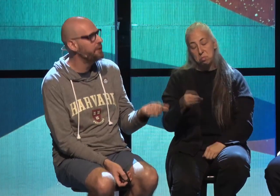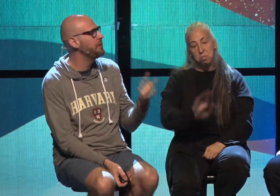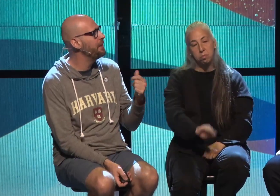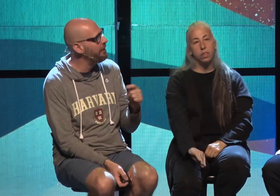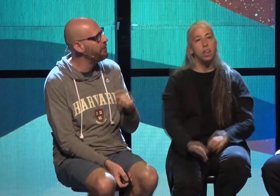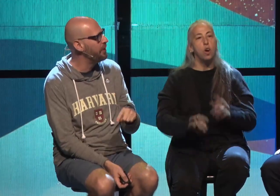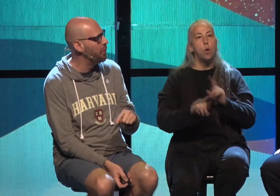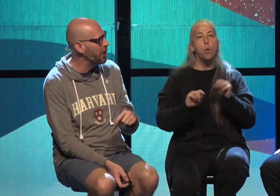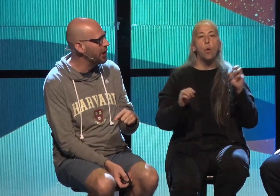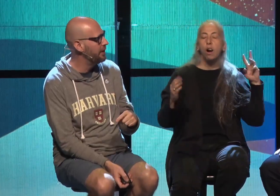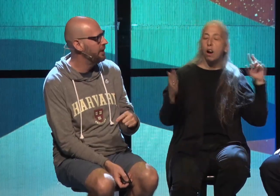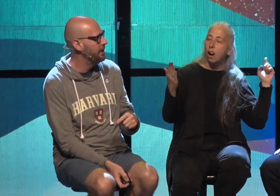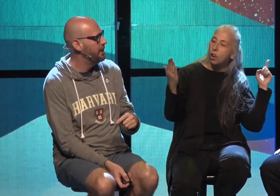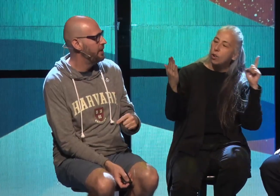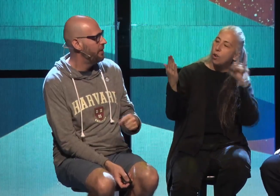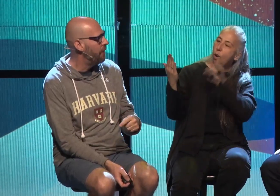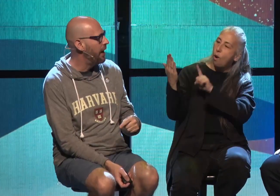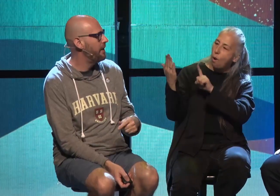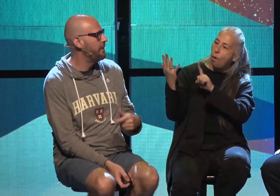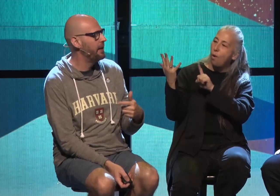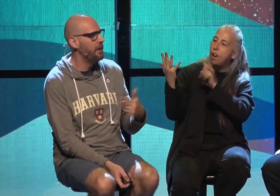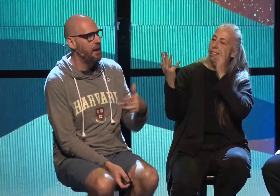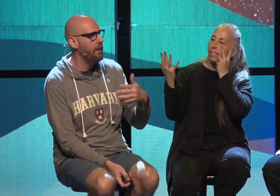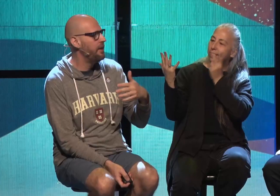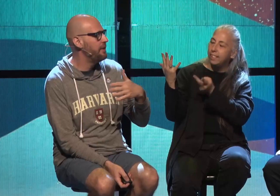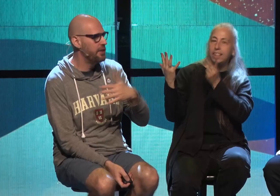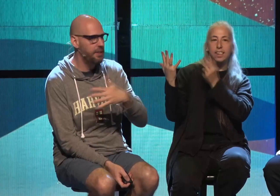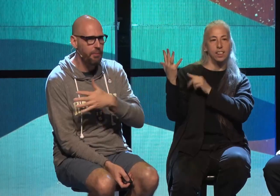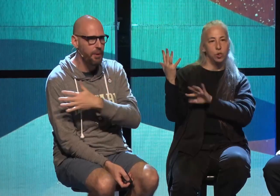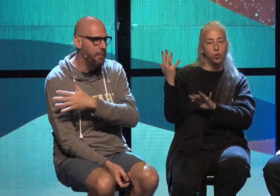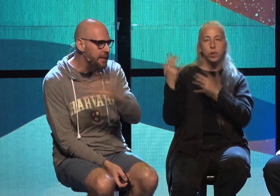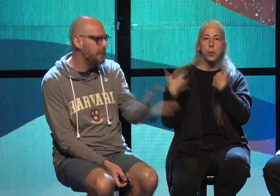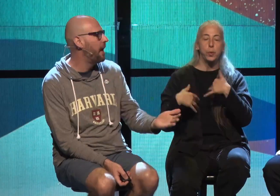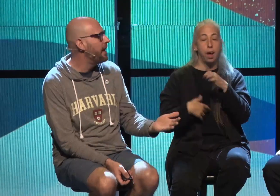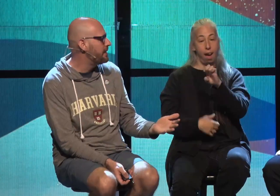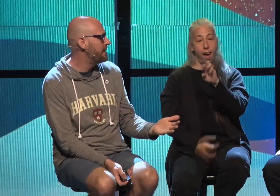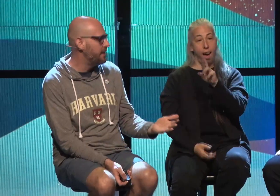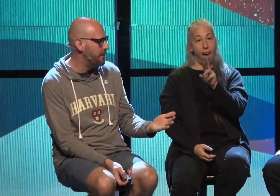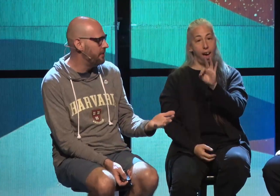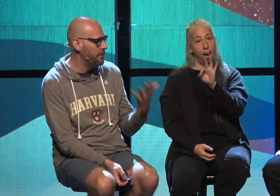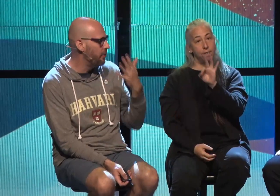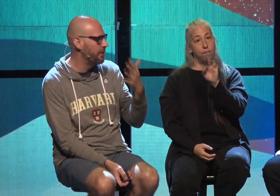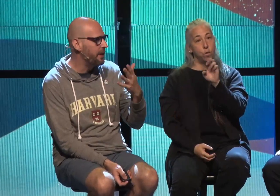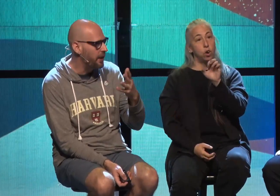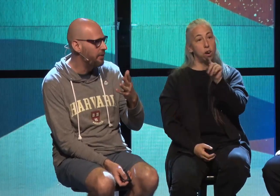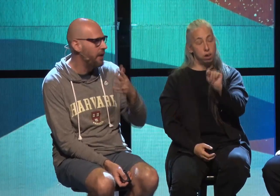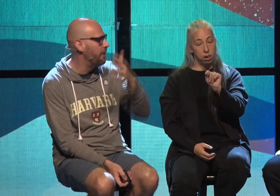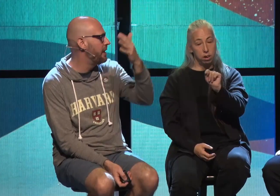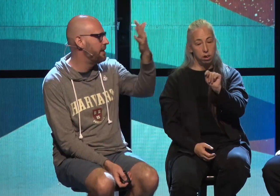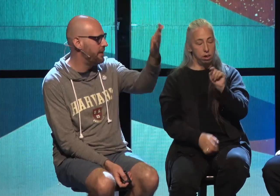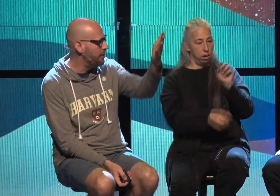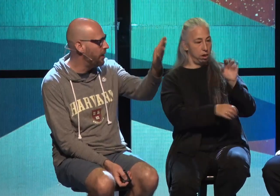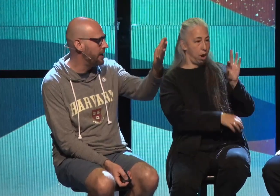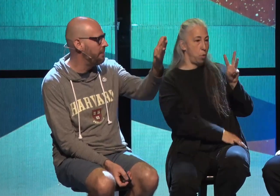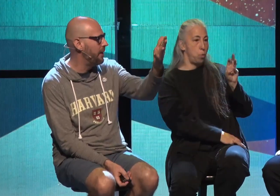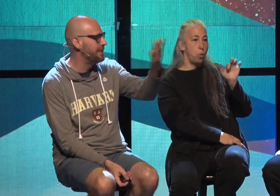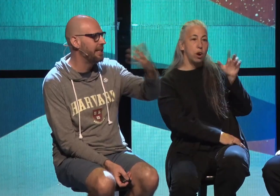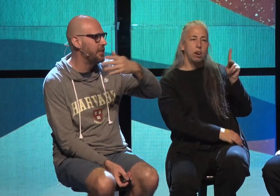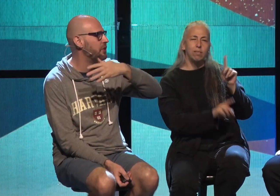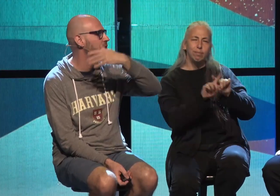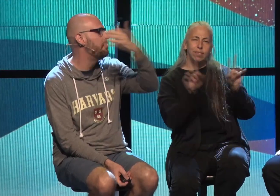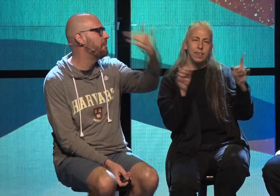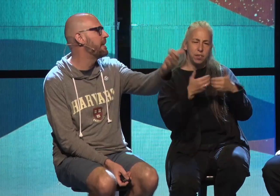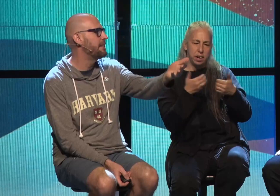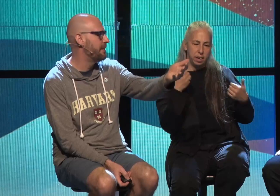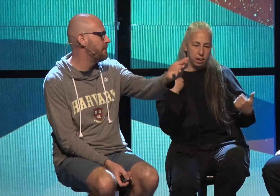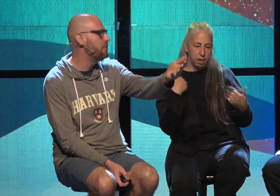a difference between effort and work. Right? Like there's some amazing hikes in northern Colorado and in the Rocky Mountains that